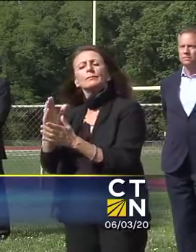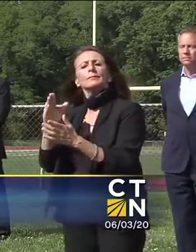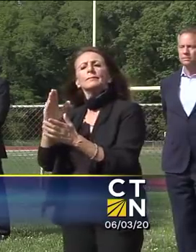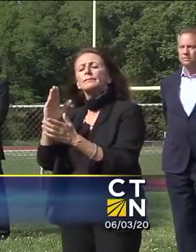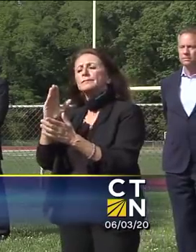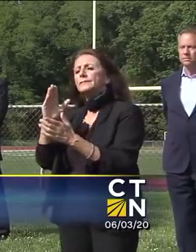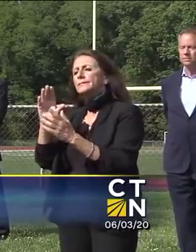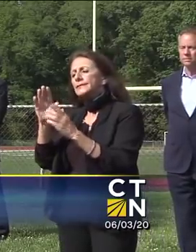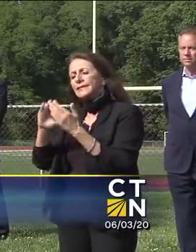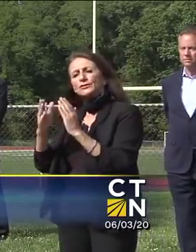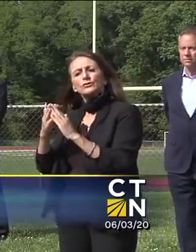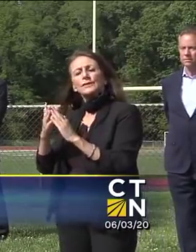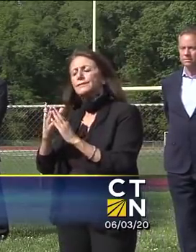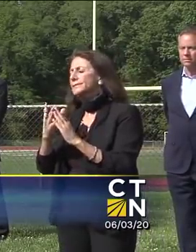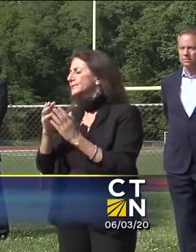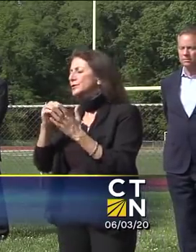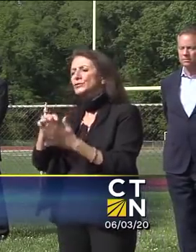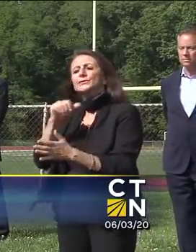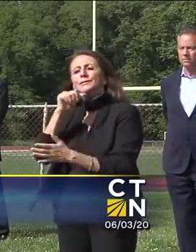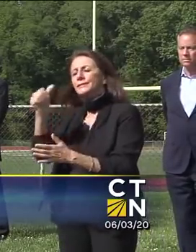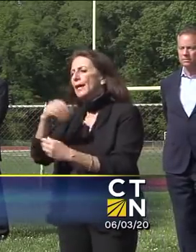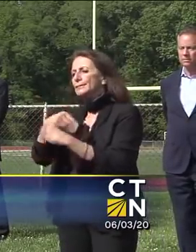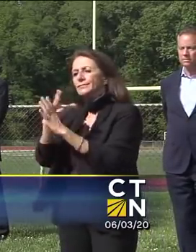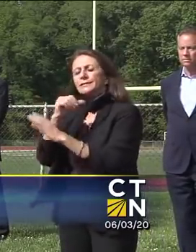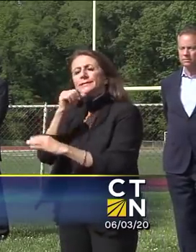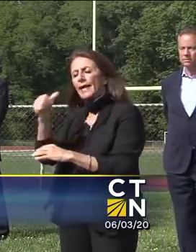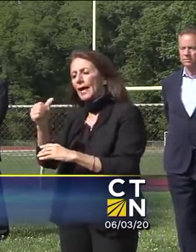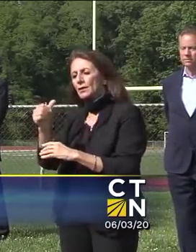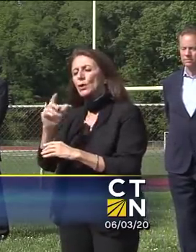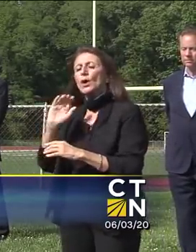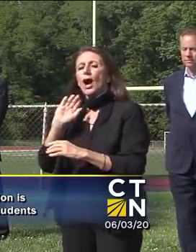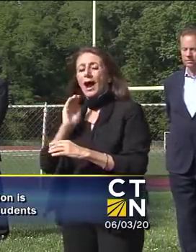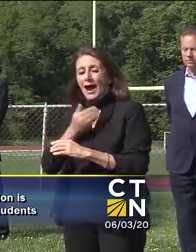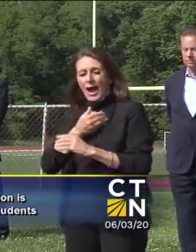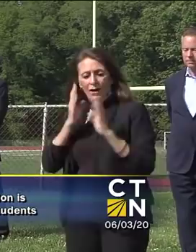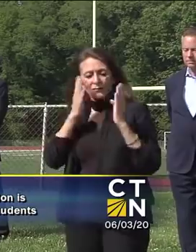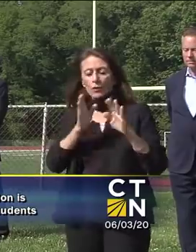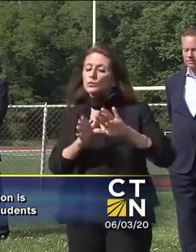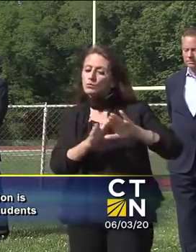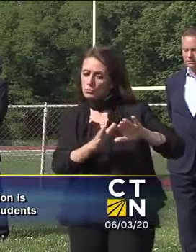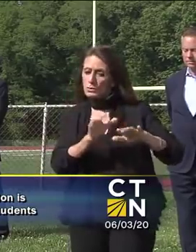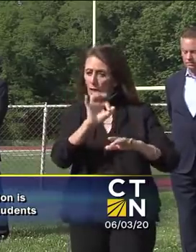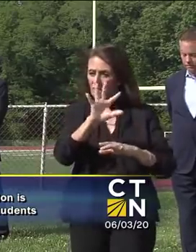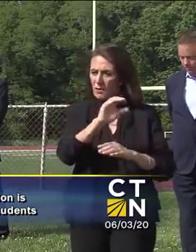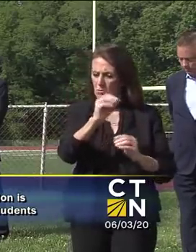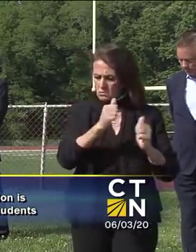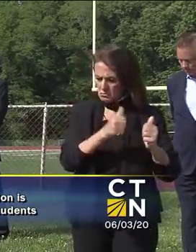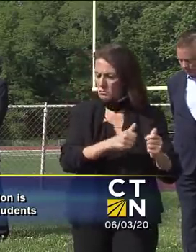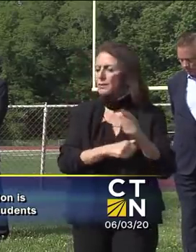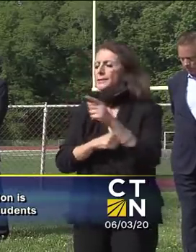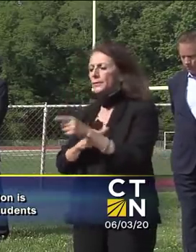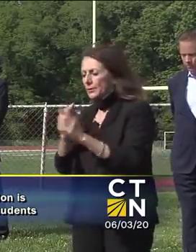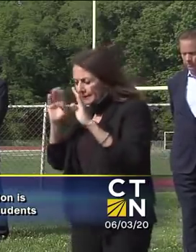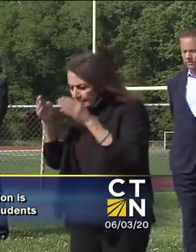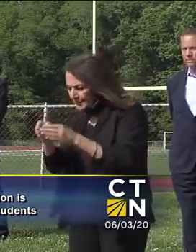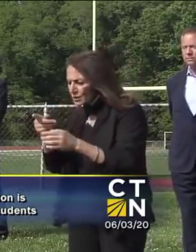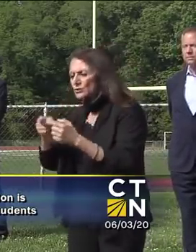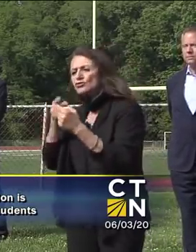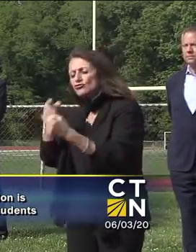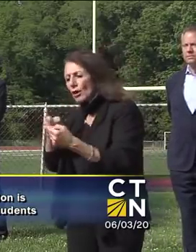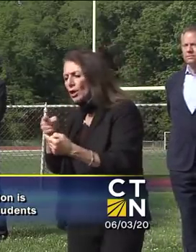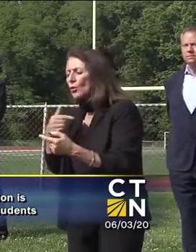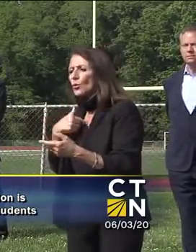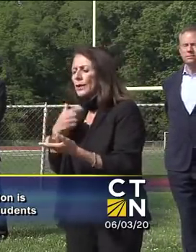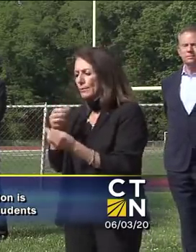haven't connected regularly. So we are focusing in those districts. We have weekly meetings with districts that are struggling to have students